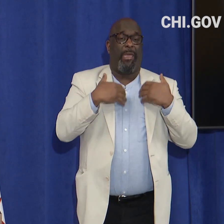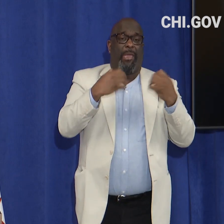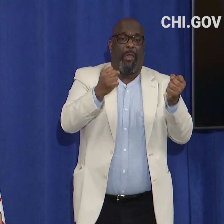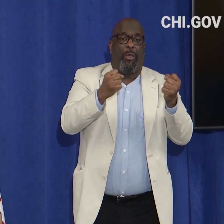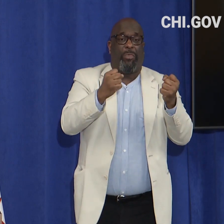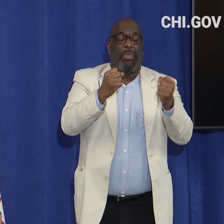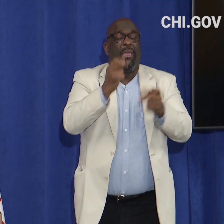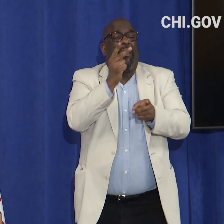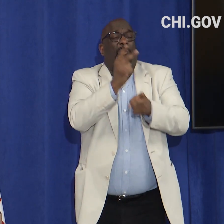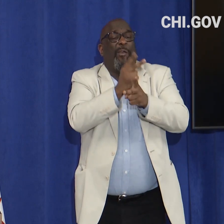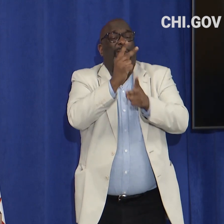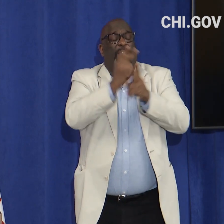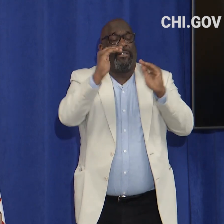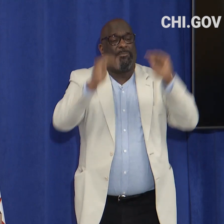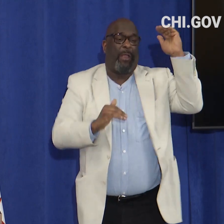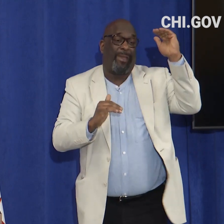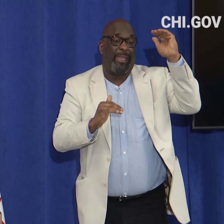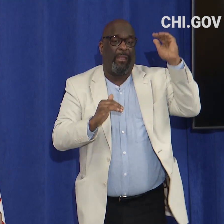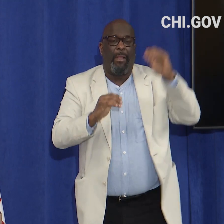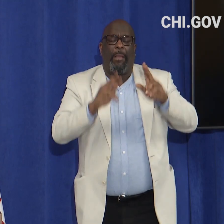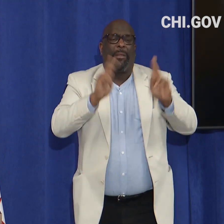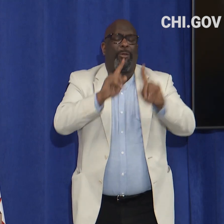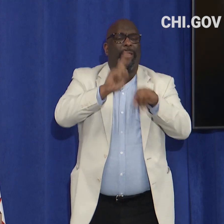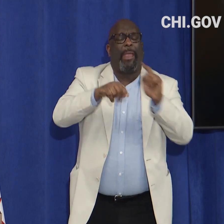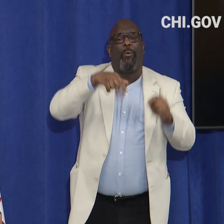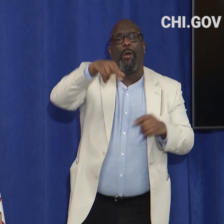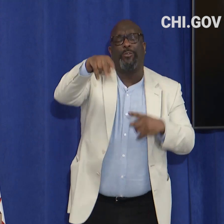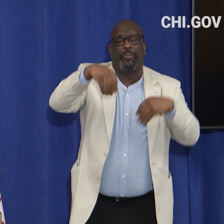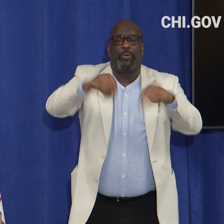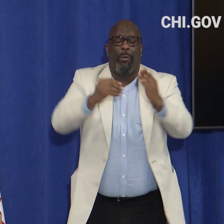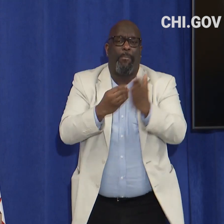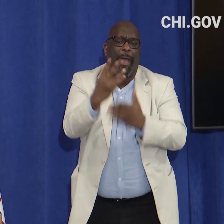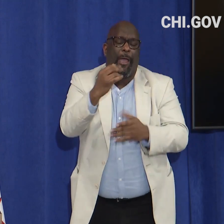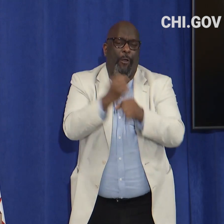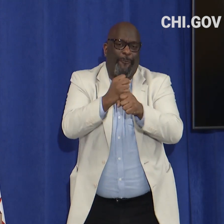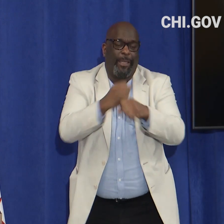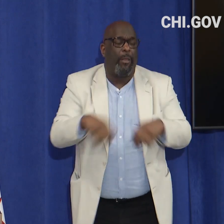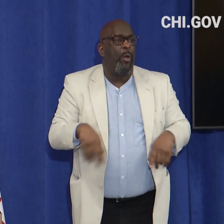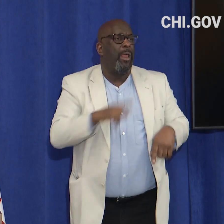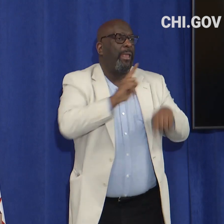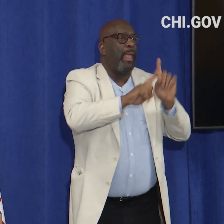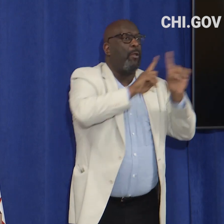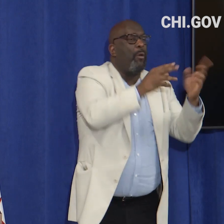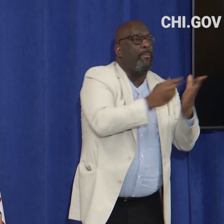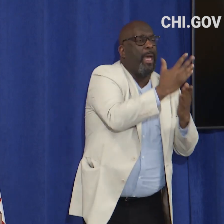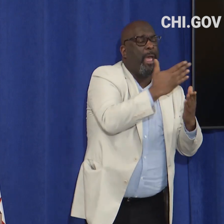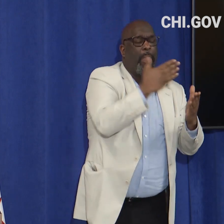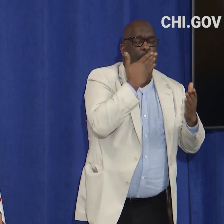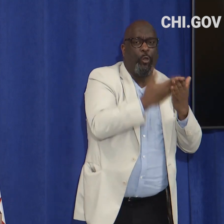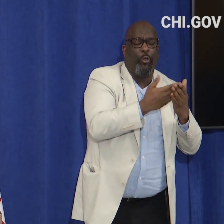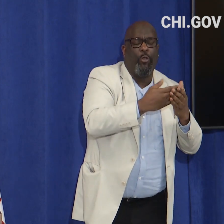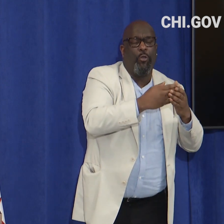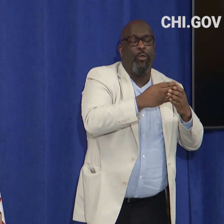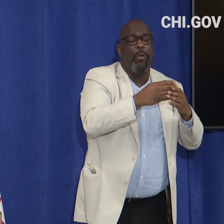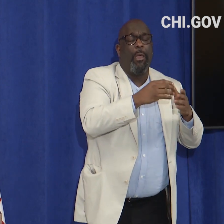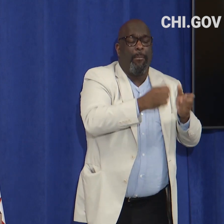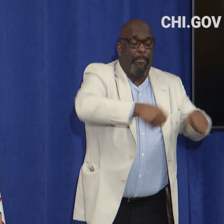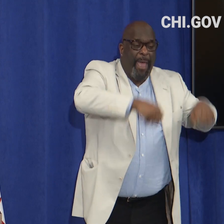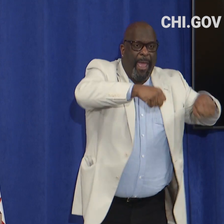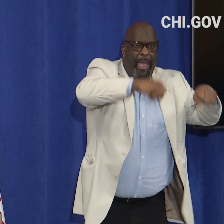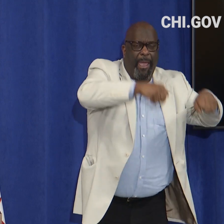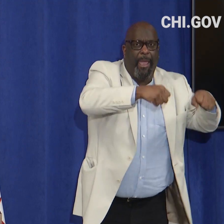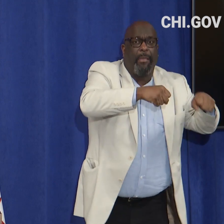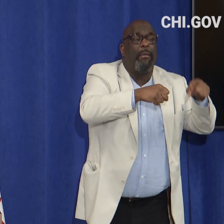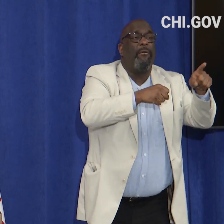can't walk to the store and get a cup of coffee or a good bag of groceries, that they don't feel like they've